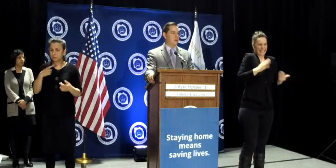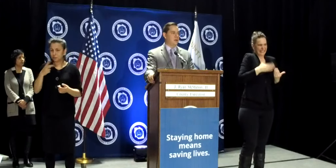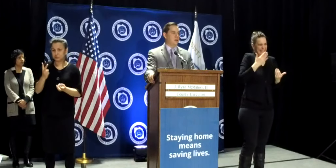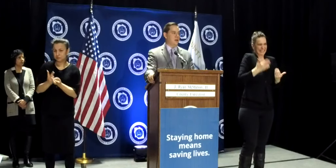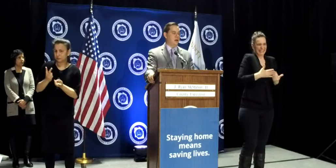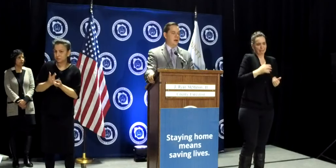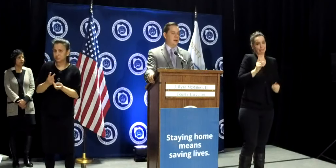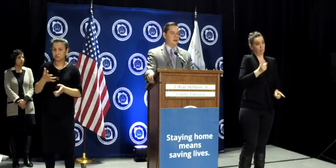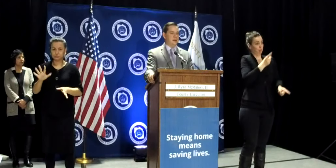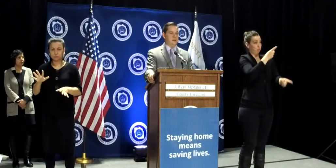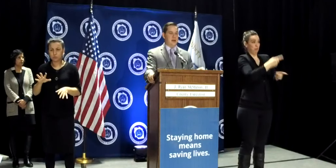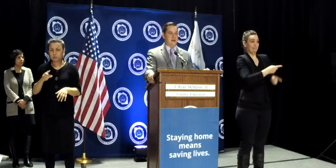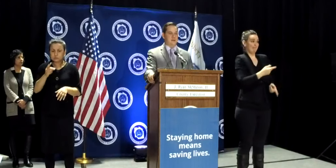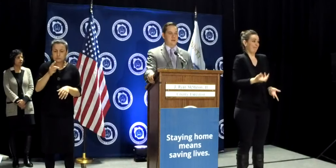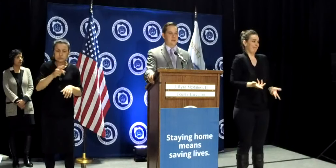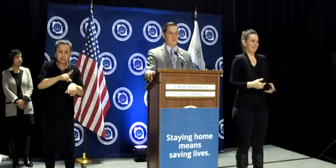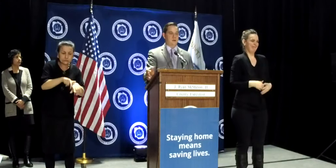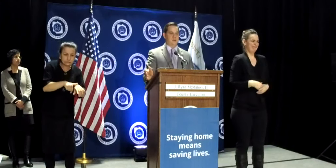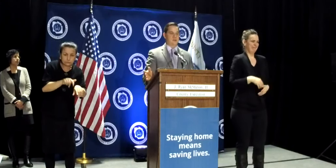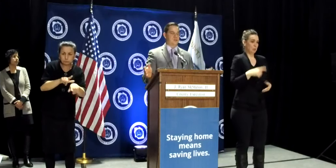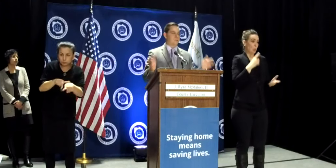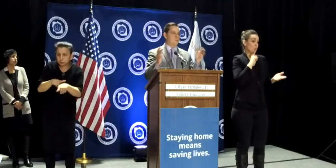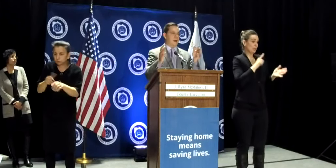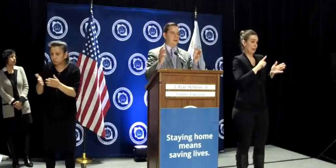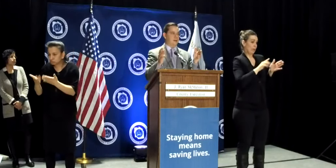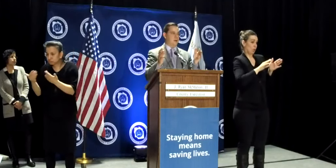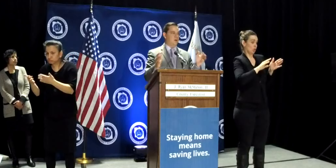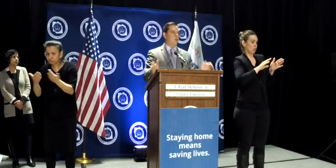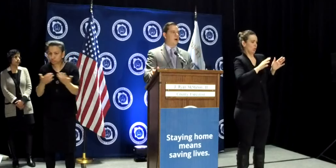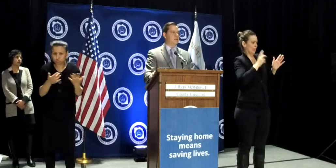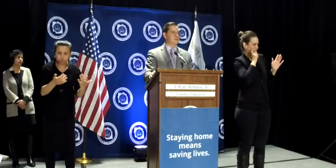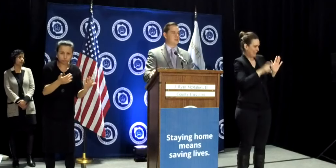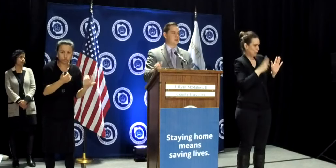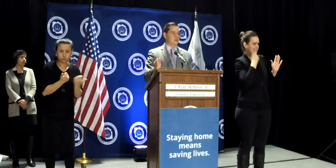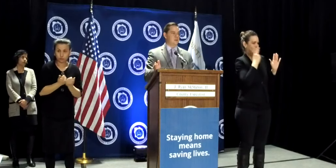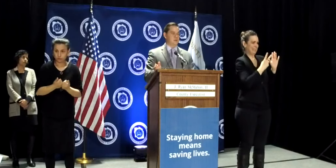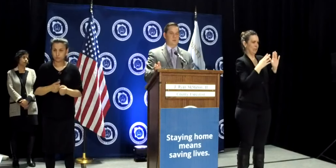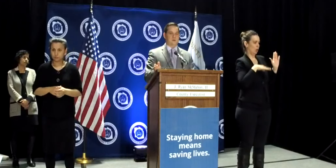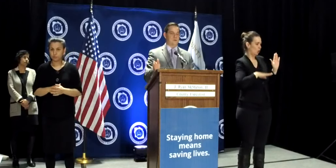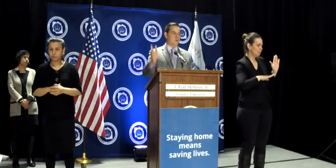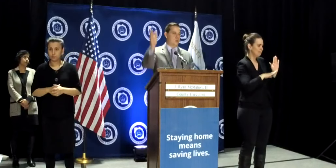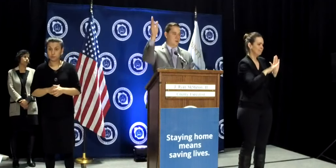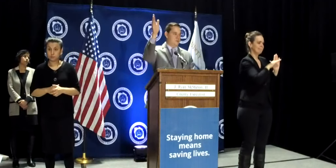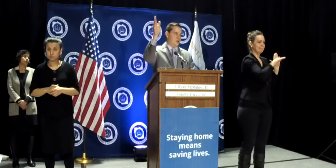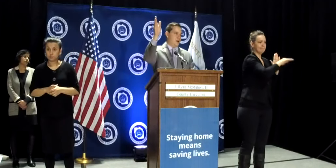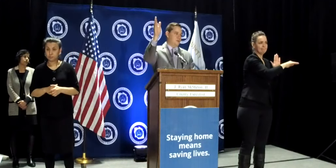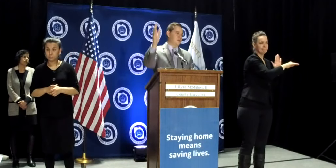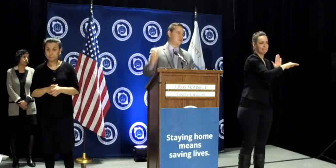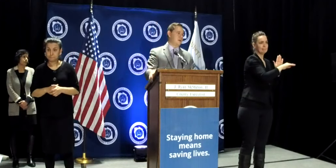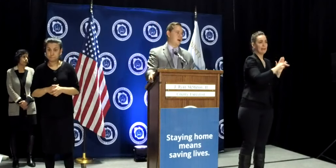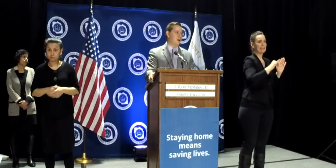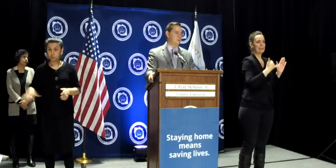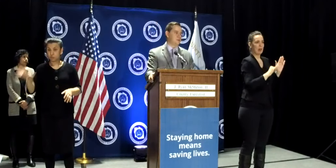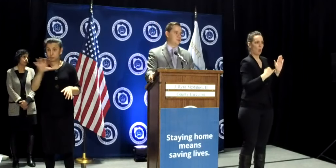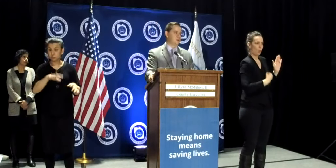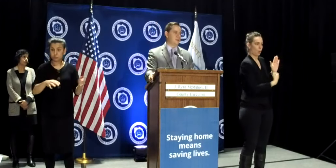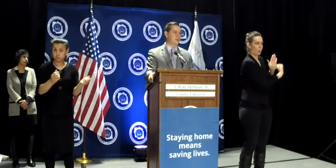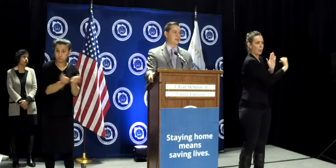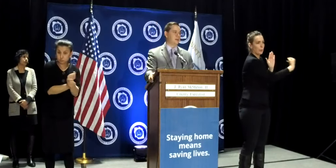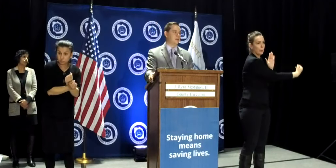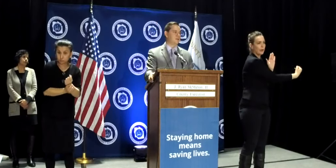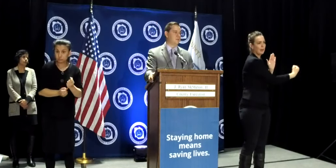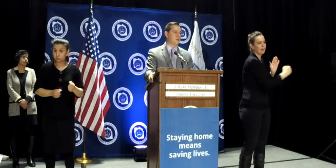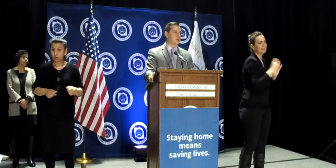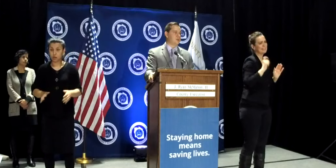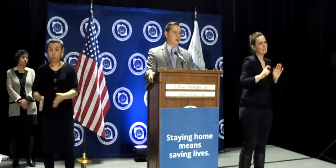way, and then everybody just jumps back in it all at once. What if a new curve starts? Because it really